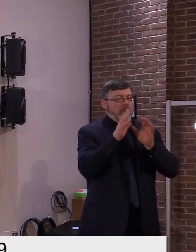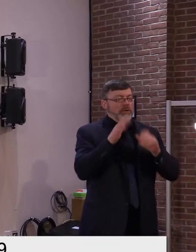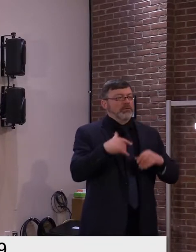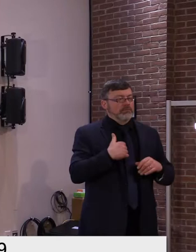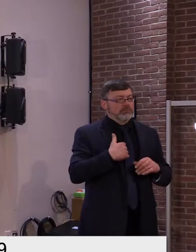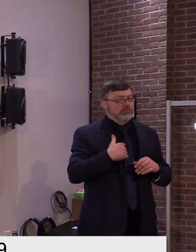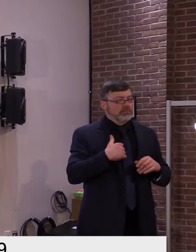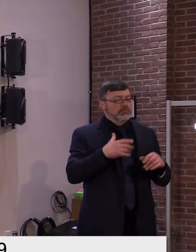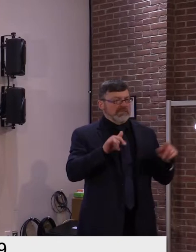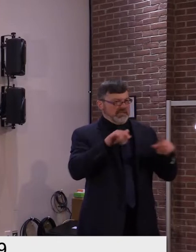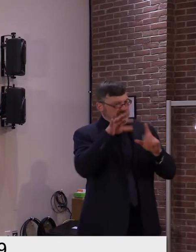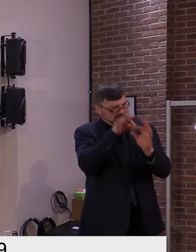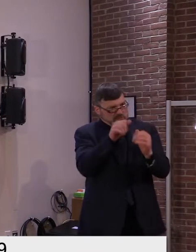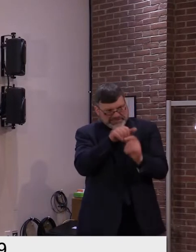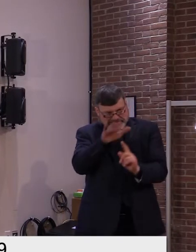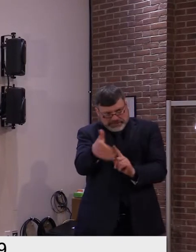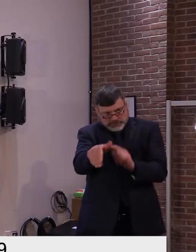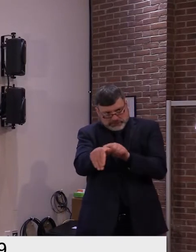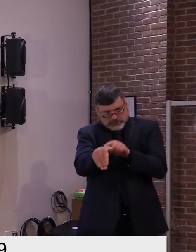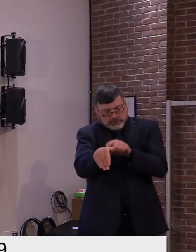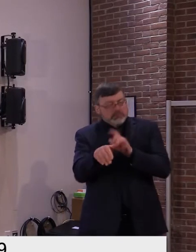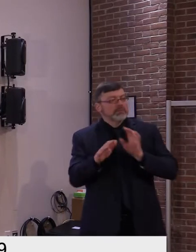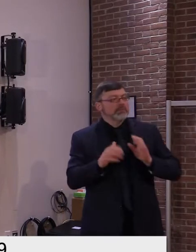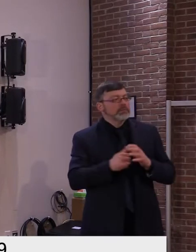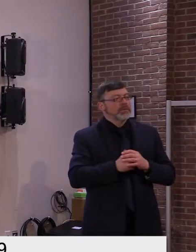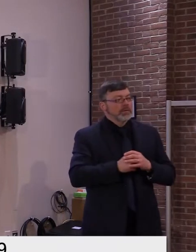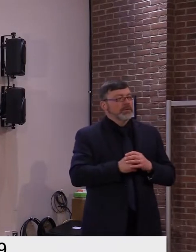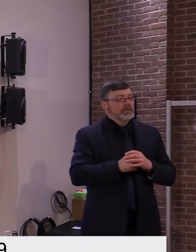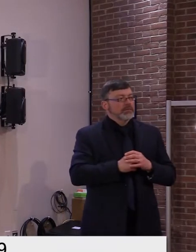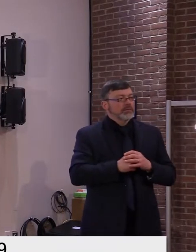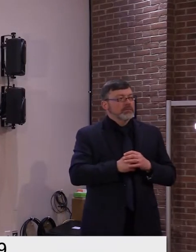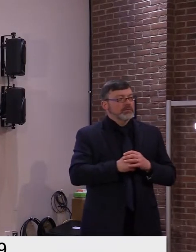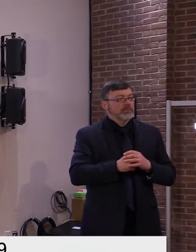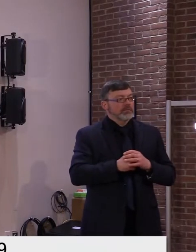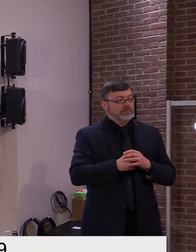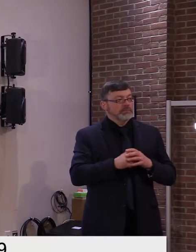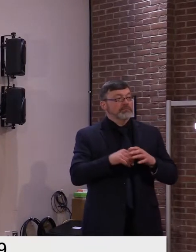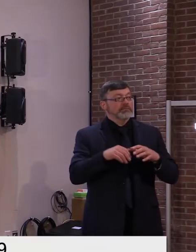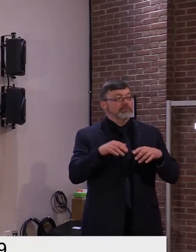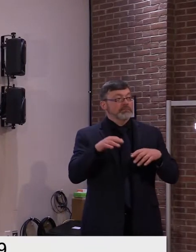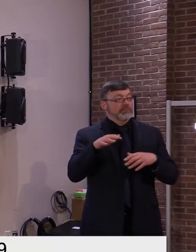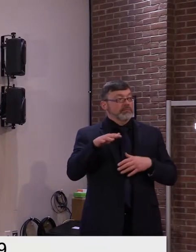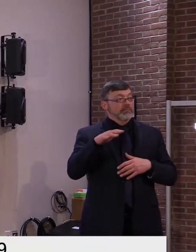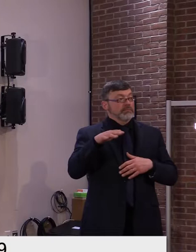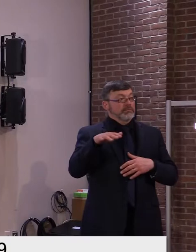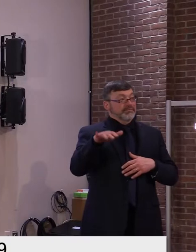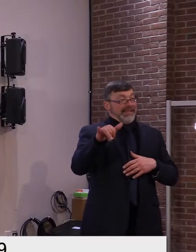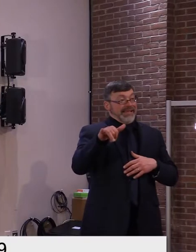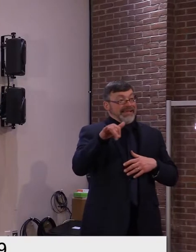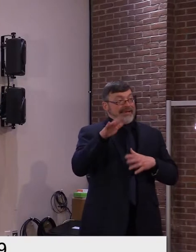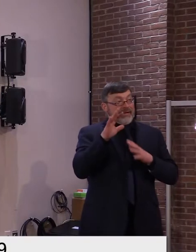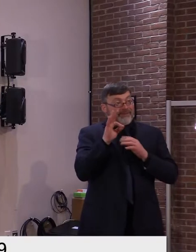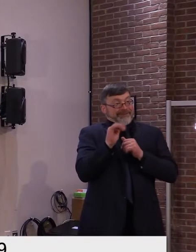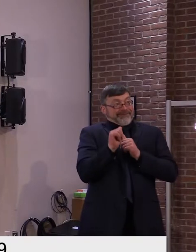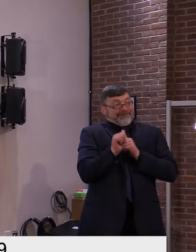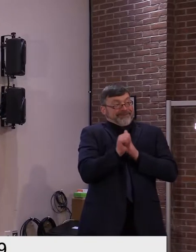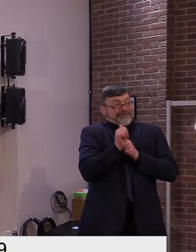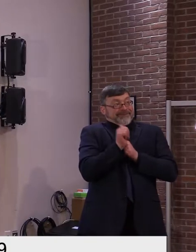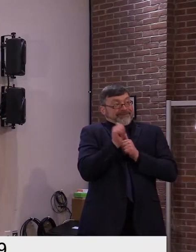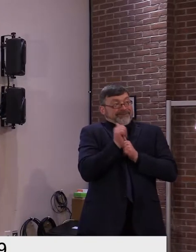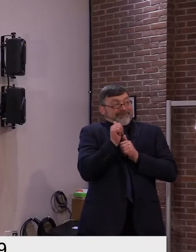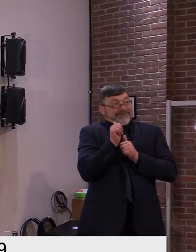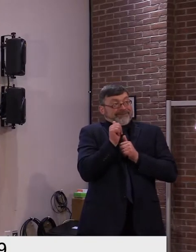death, when one looks at the absolute risk of death, it only increased from 2.5